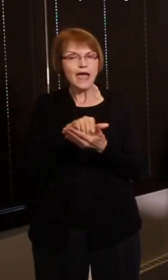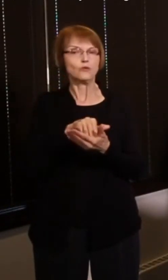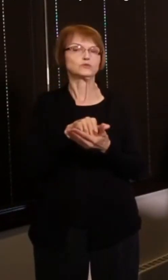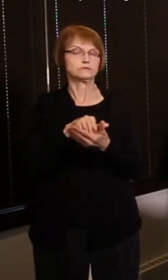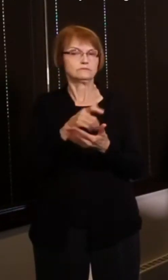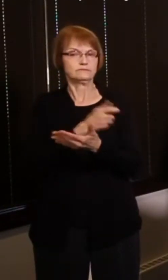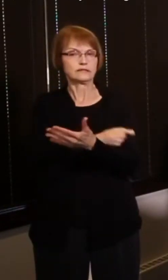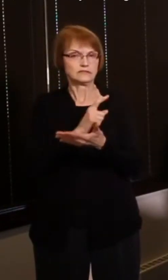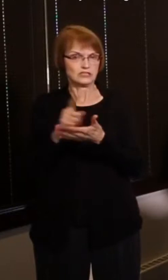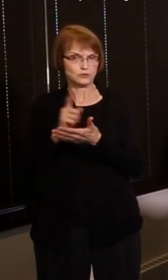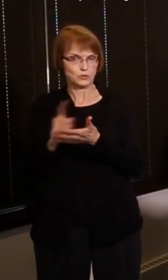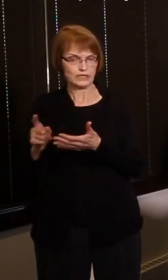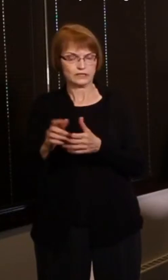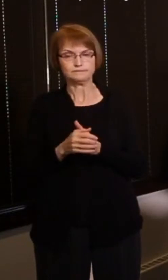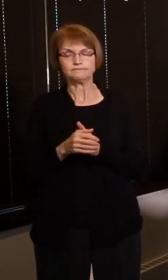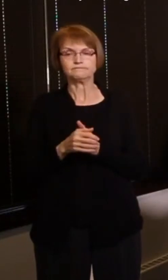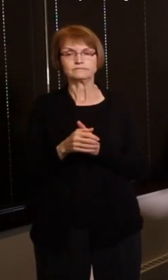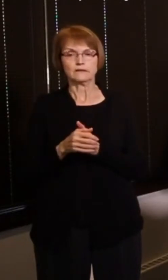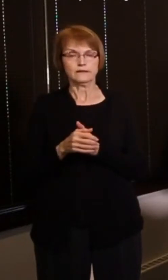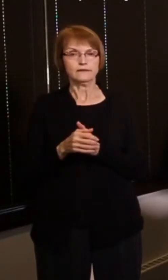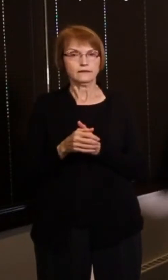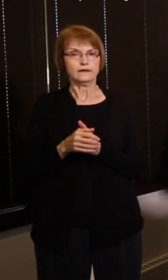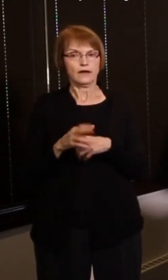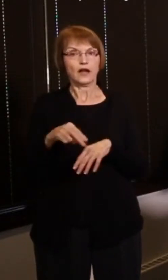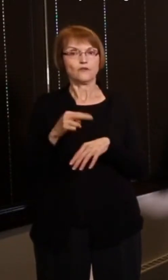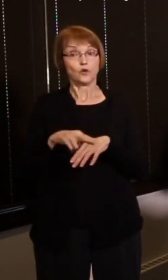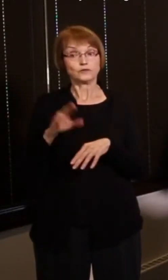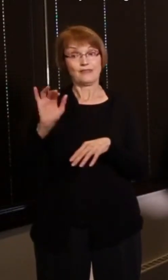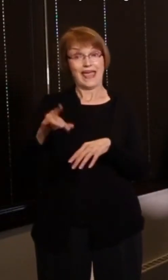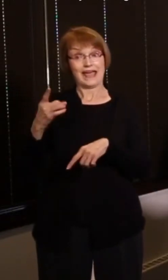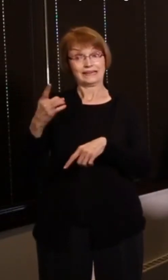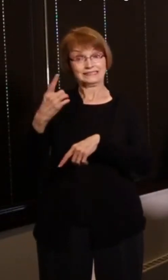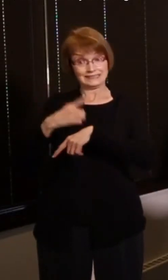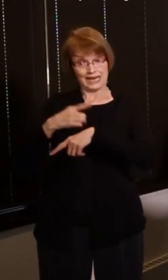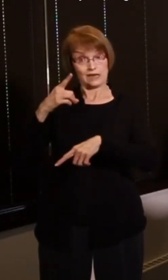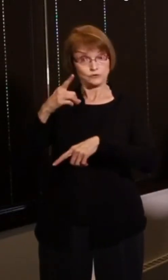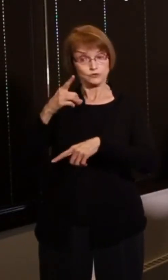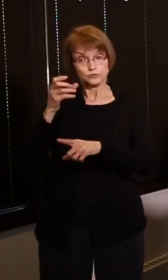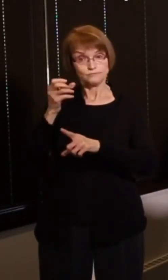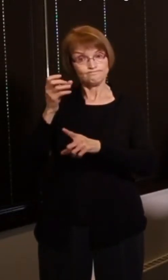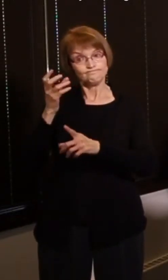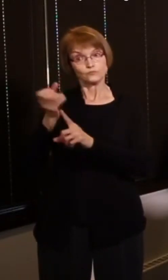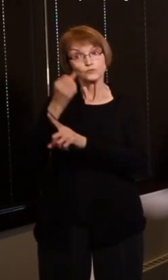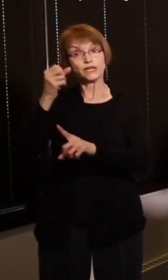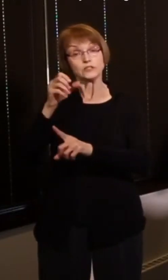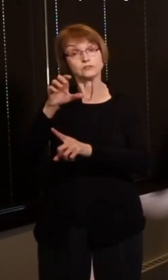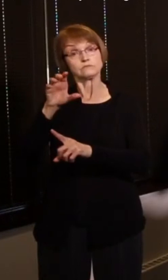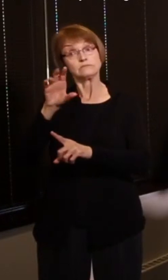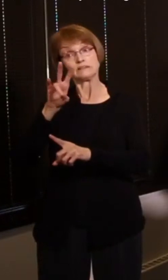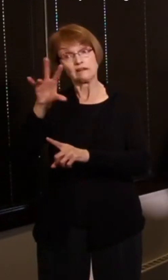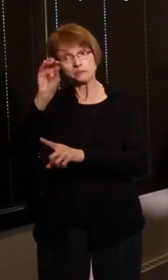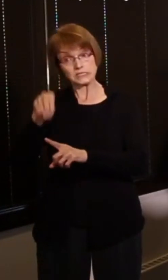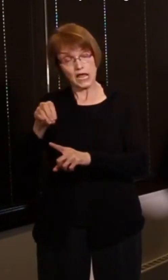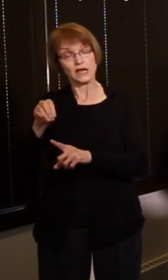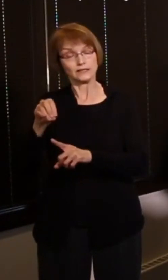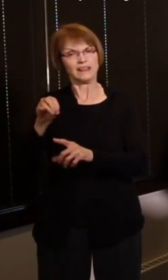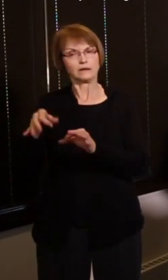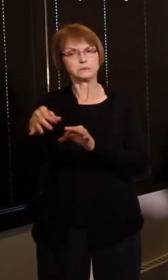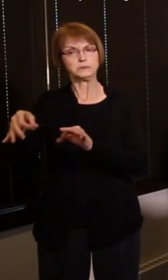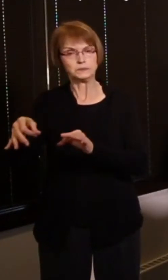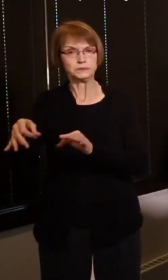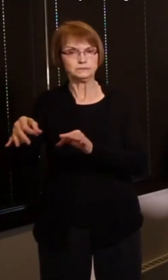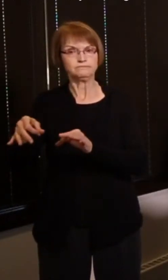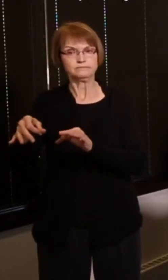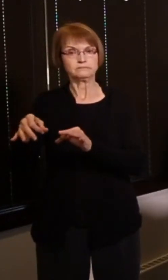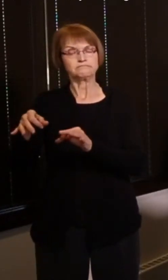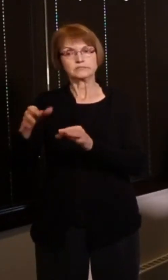week. And so, of course, that pushes then the date back a little bit. And so if we continue at this pace, then that